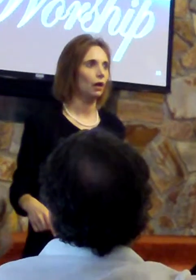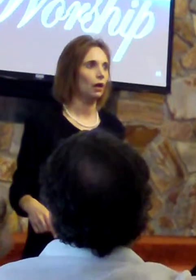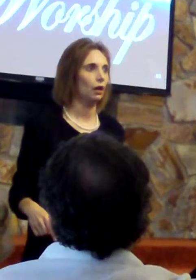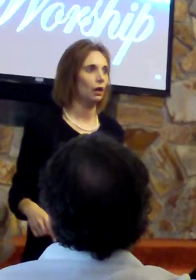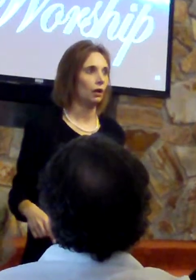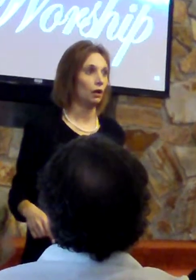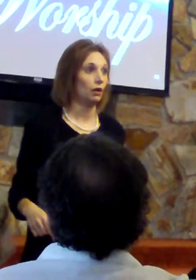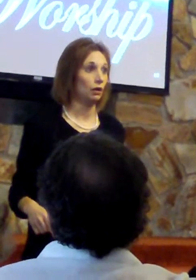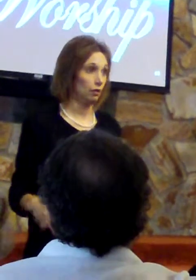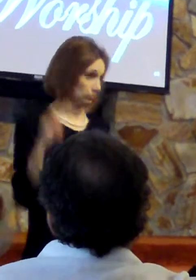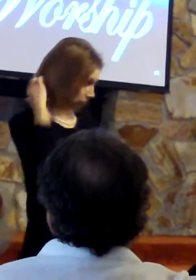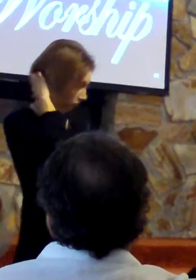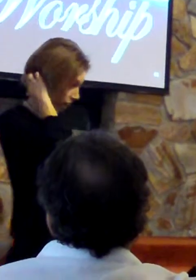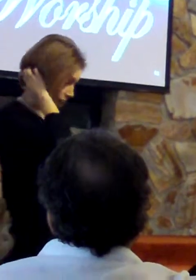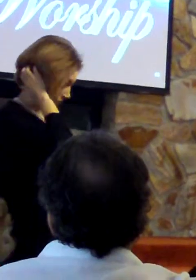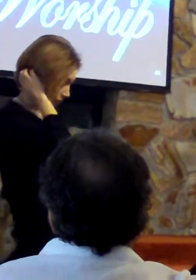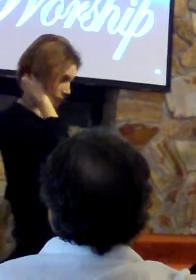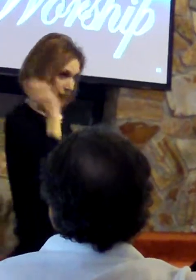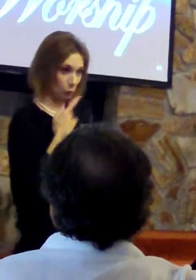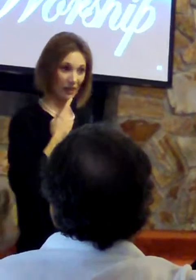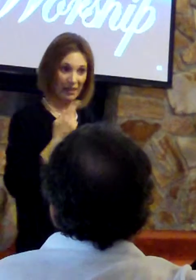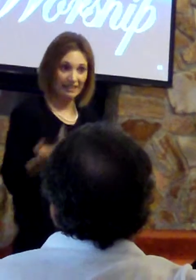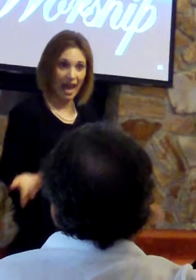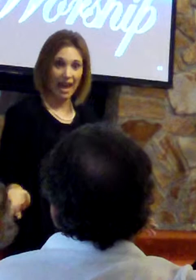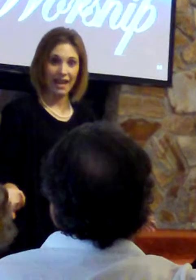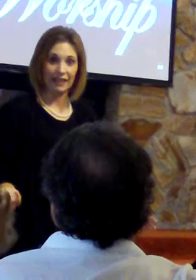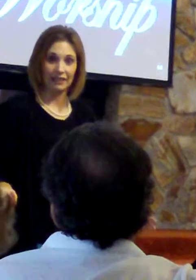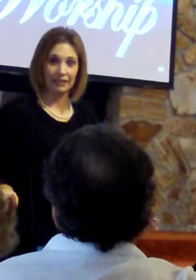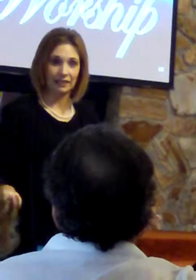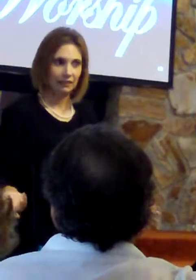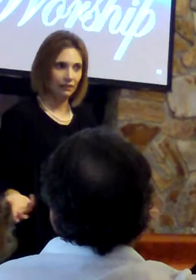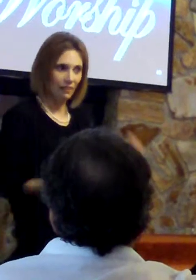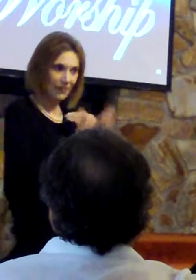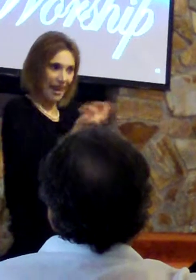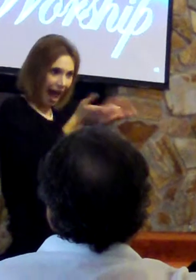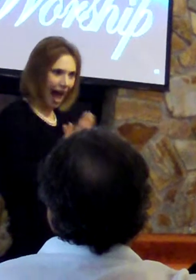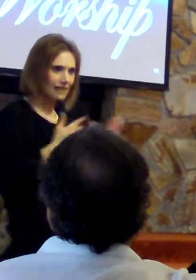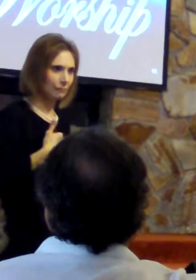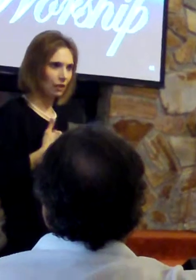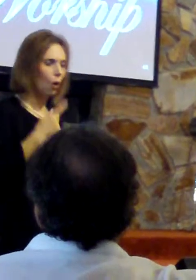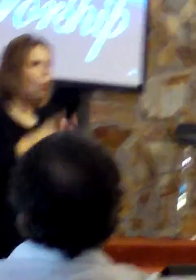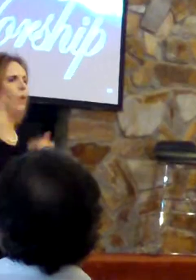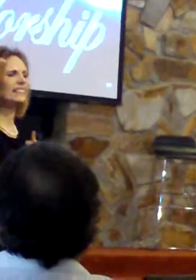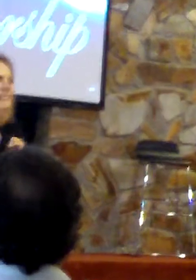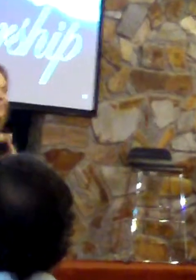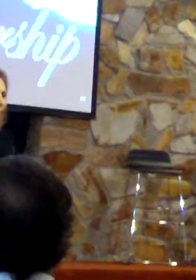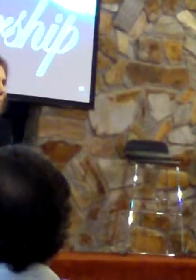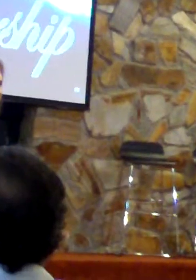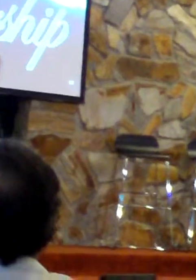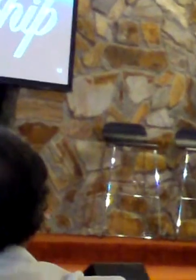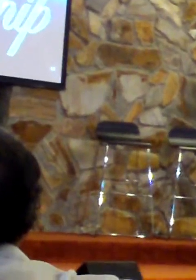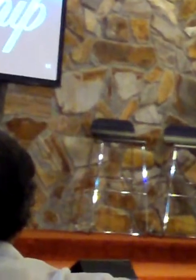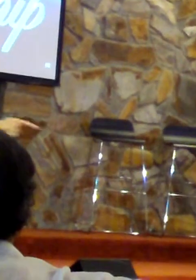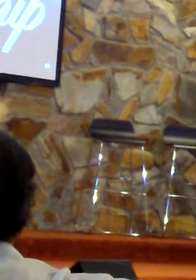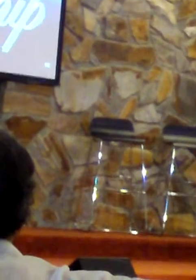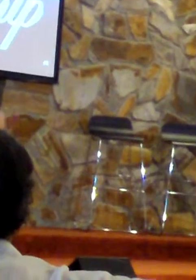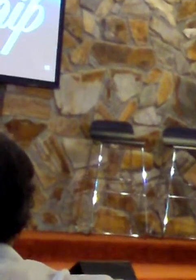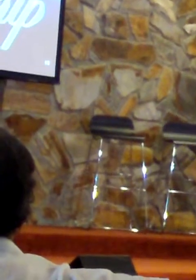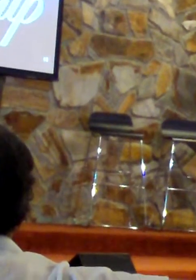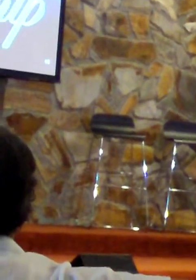them? In other words, God, when I come and I say, God has sent me, and they say,